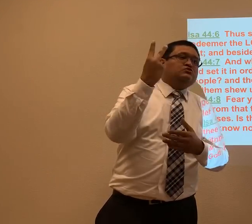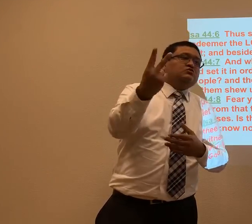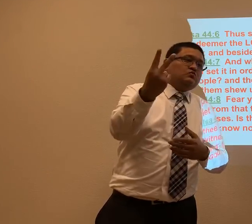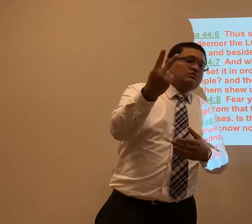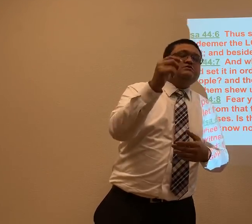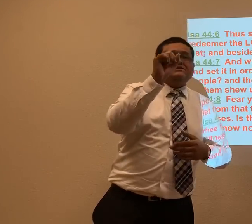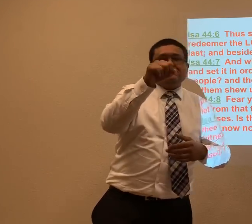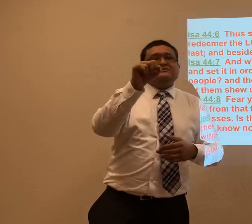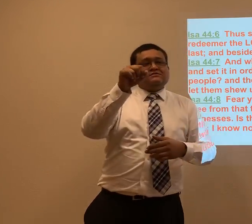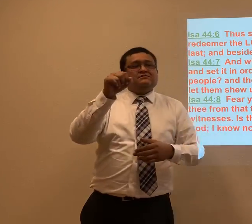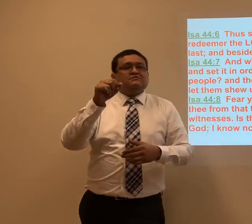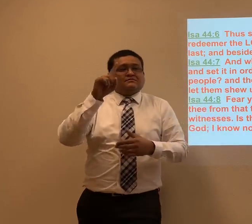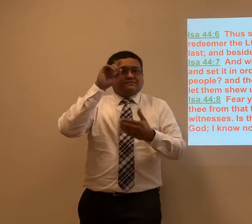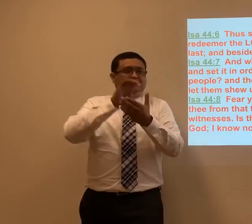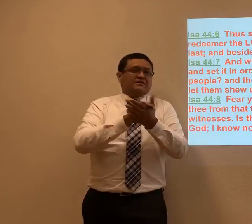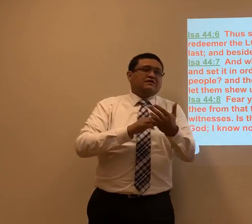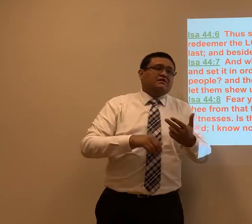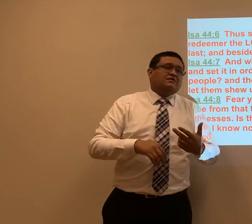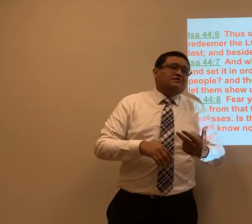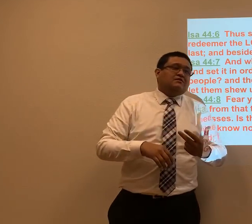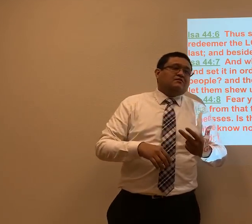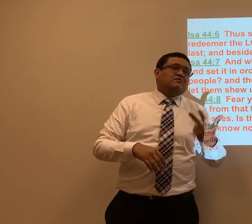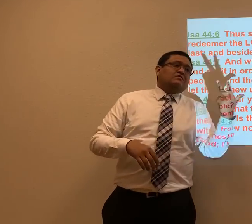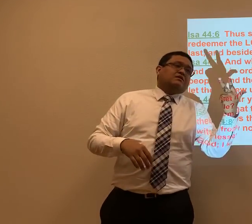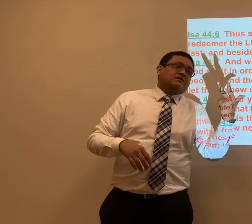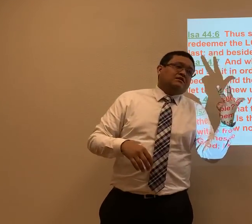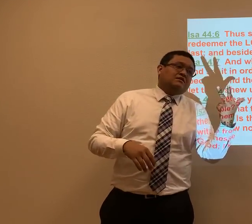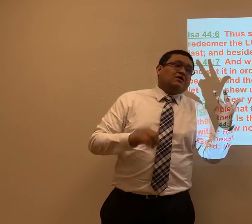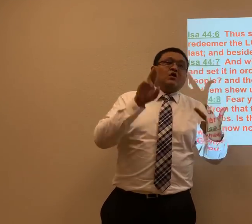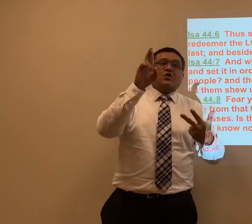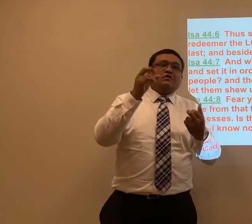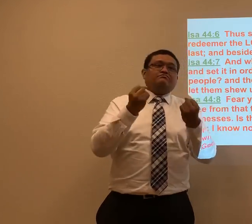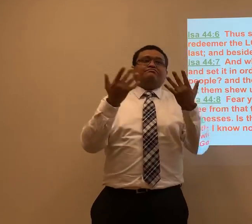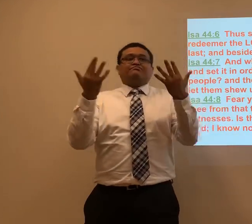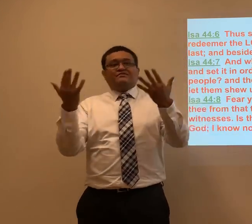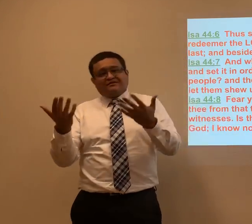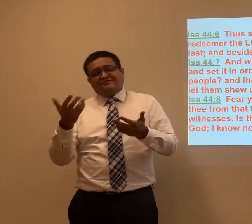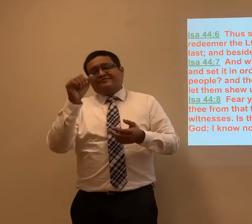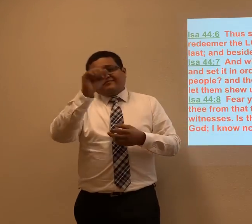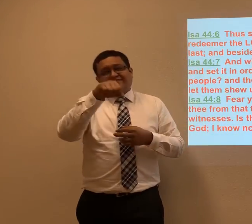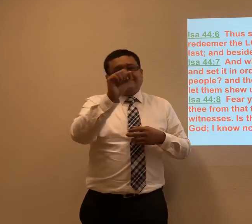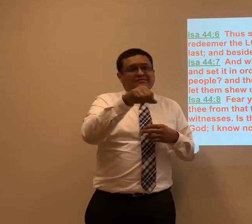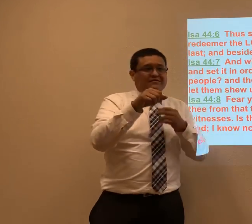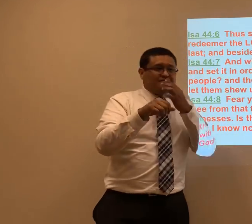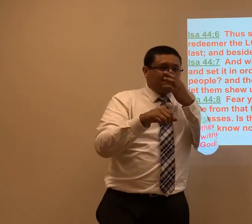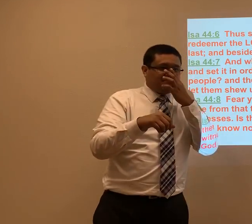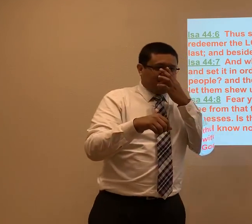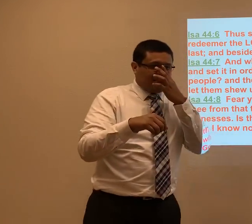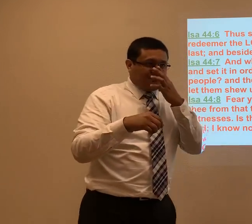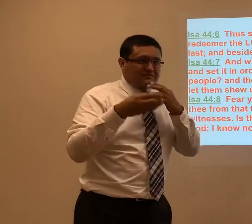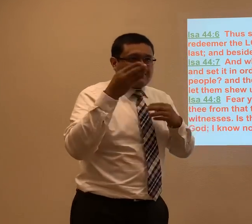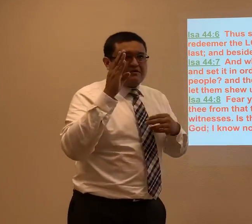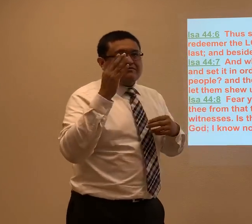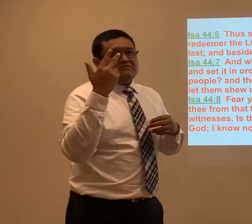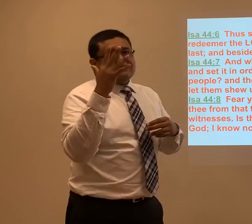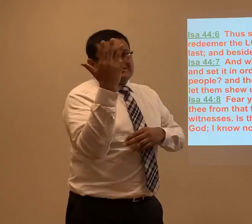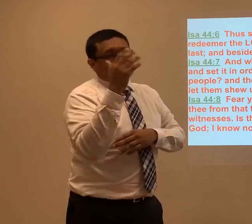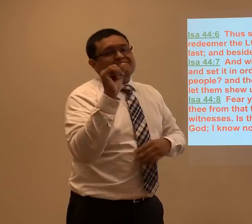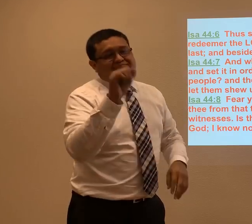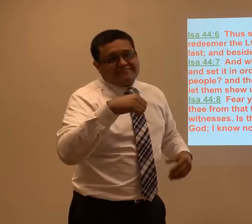Some people believe in two gods. Some people believe in many. They believe in the God of trees and animals,